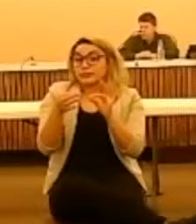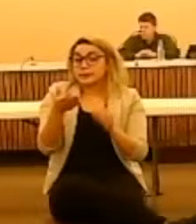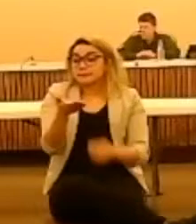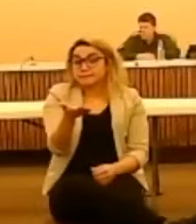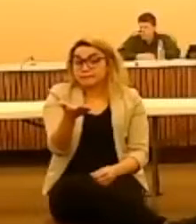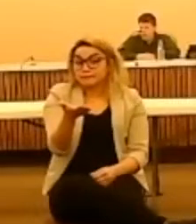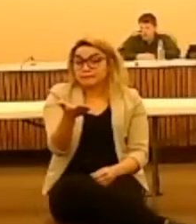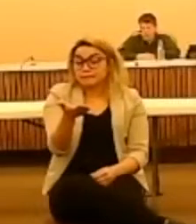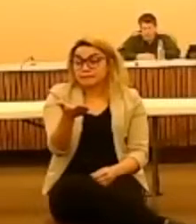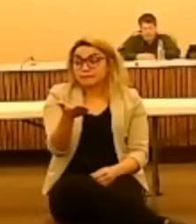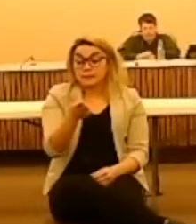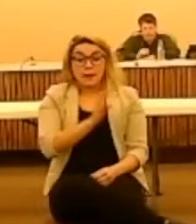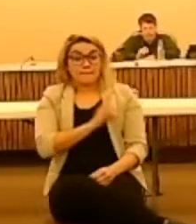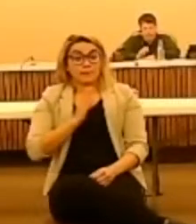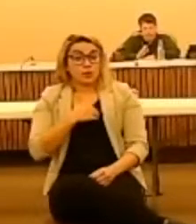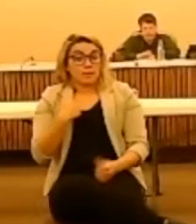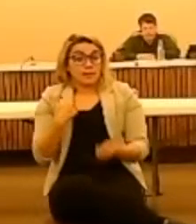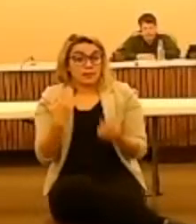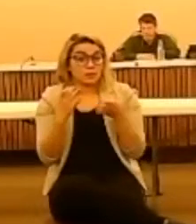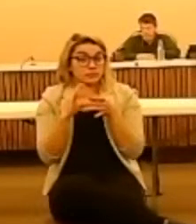Anything else from the board?